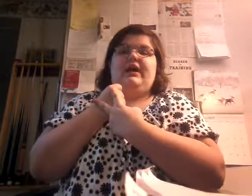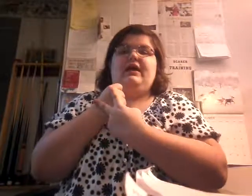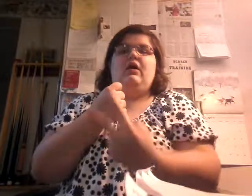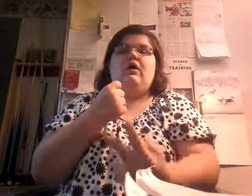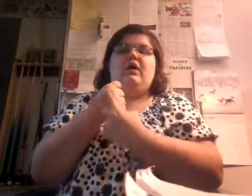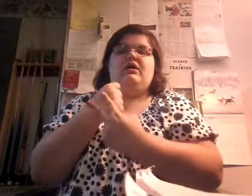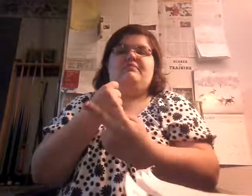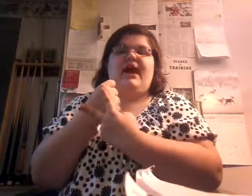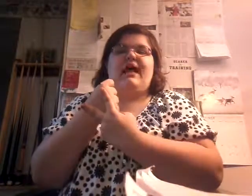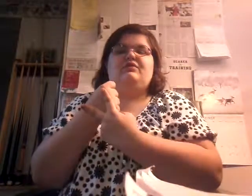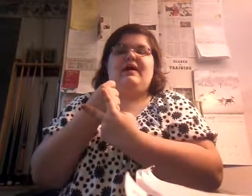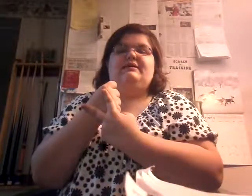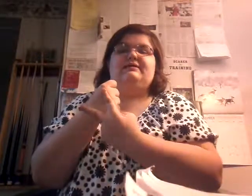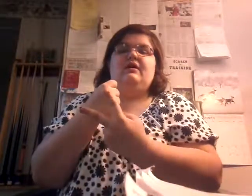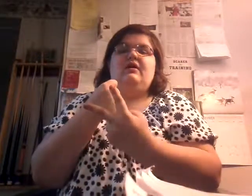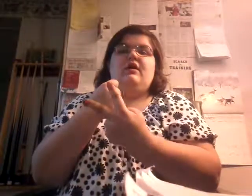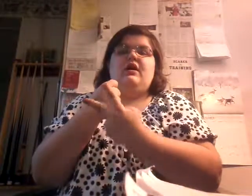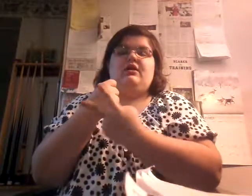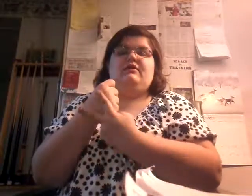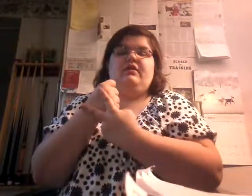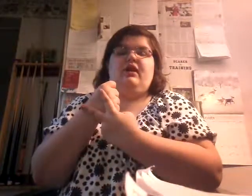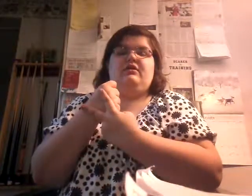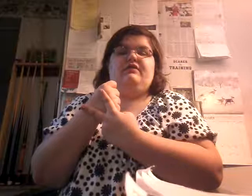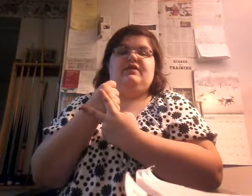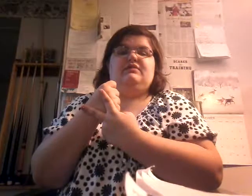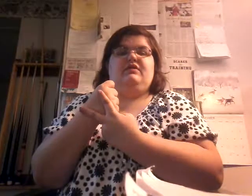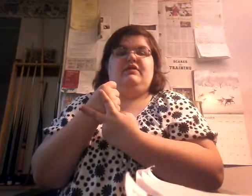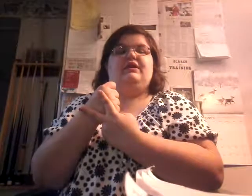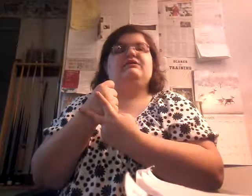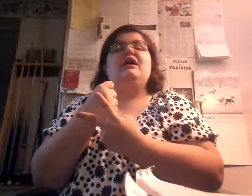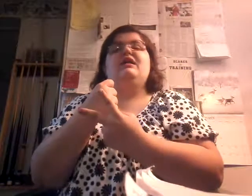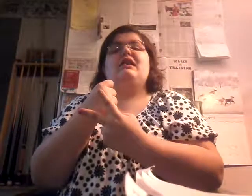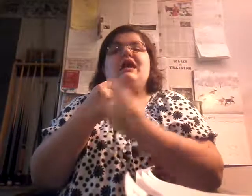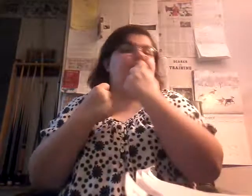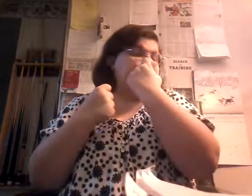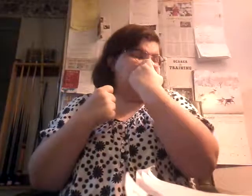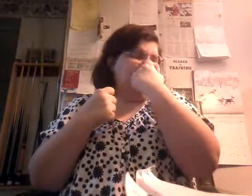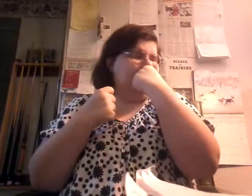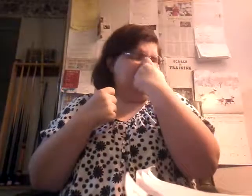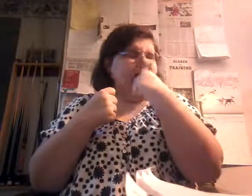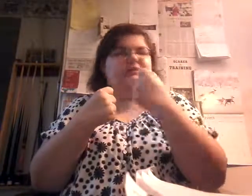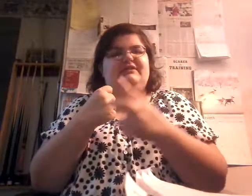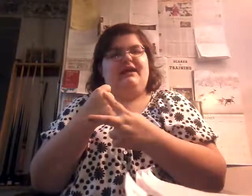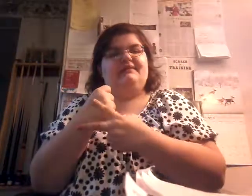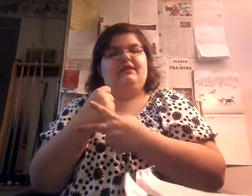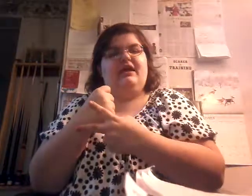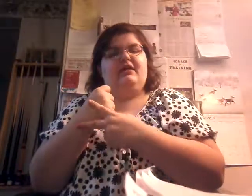way, or you can pat twice on your fist with your fingers. Now, I did that a couple times in the